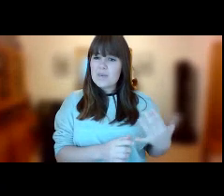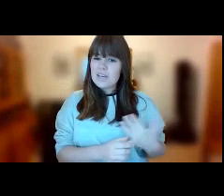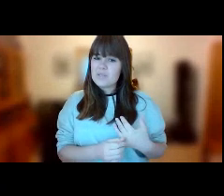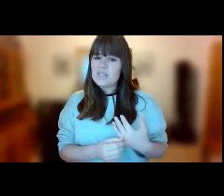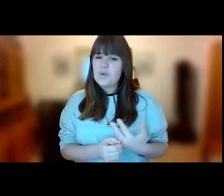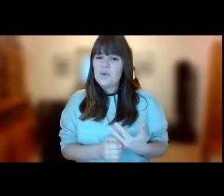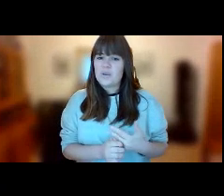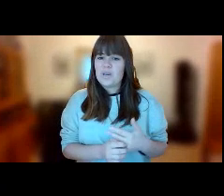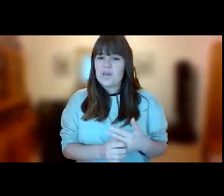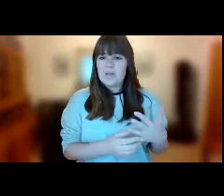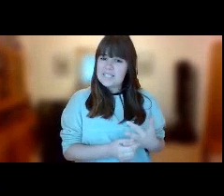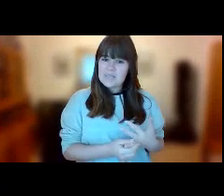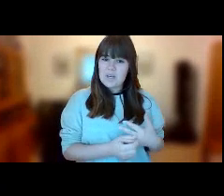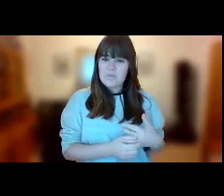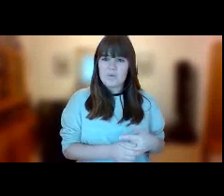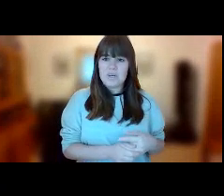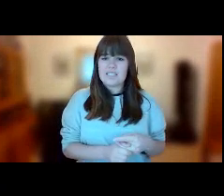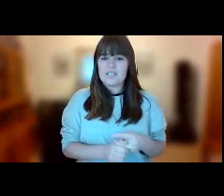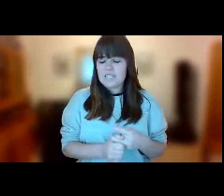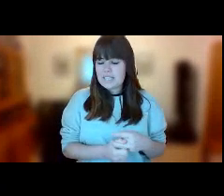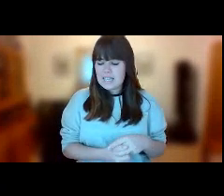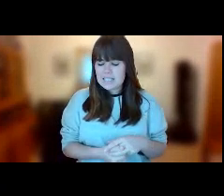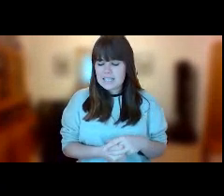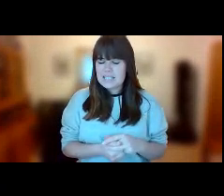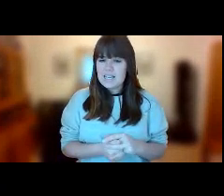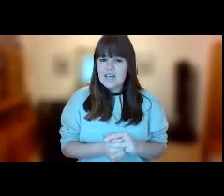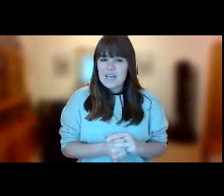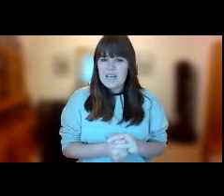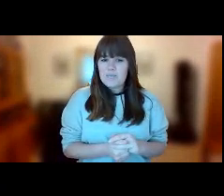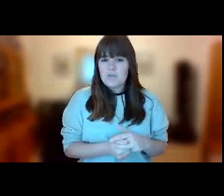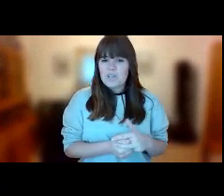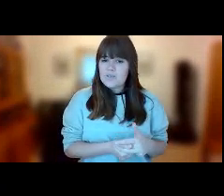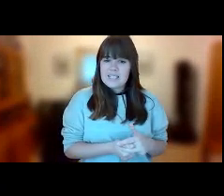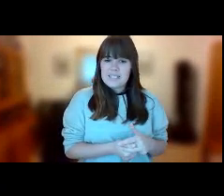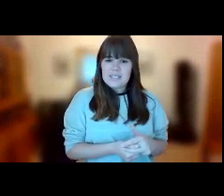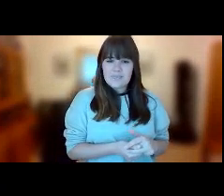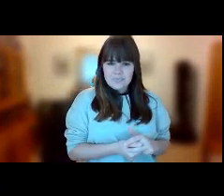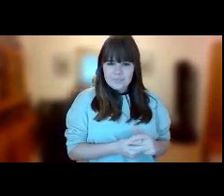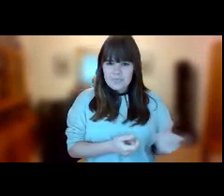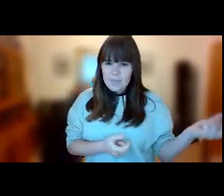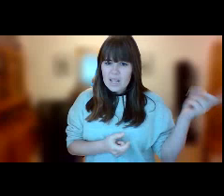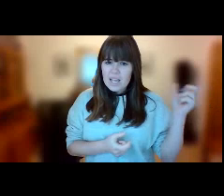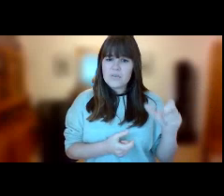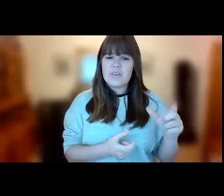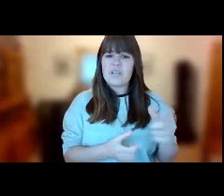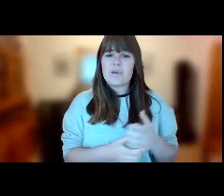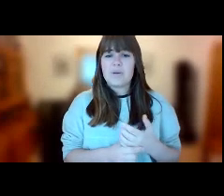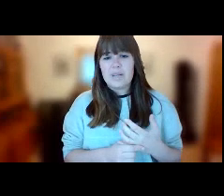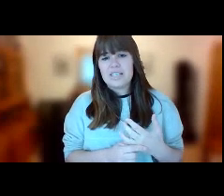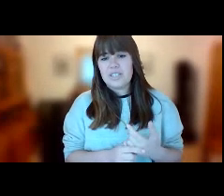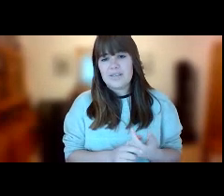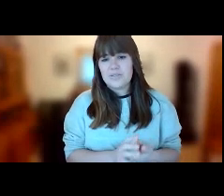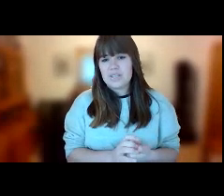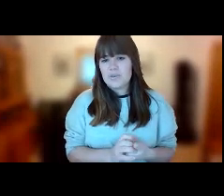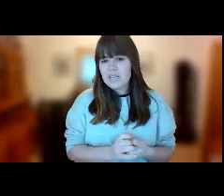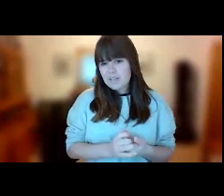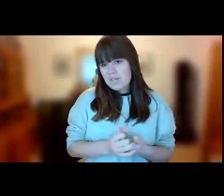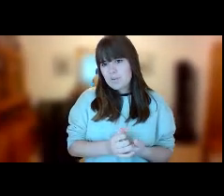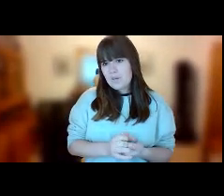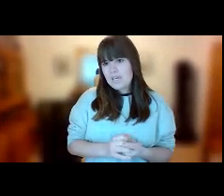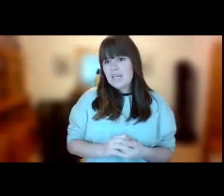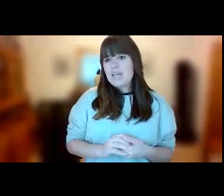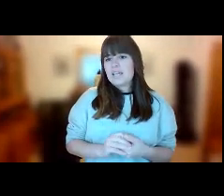sending out emails, or the way that policies might be worded or articulated, or newsletters. And also thinking about population levels, so